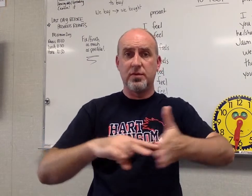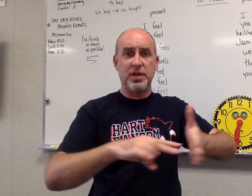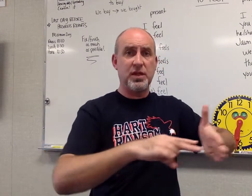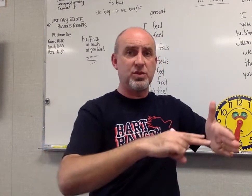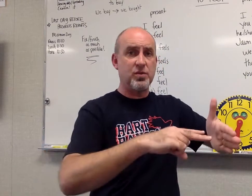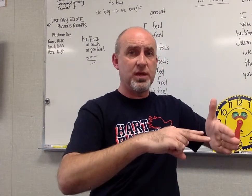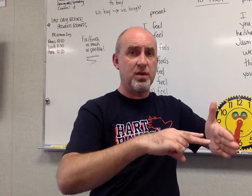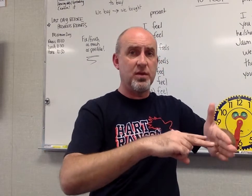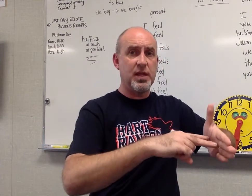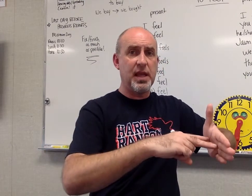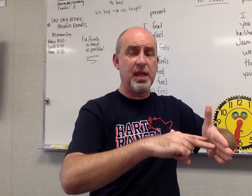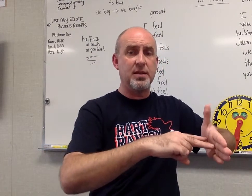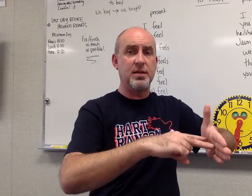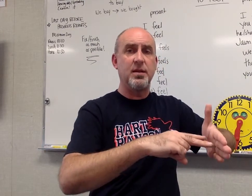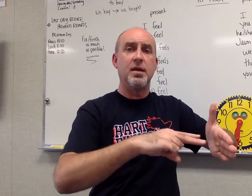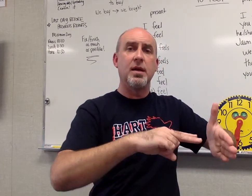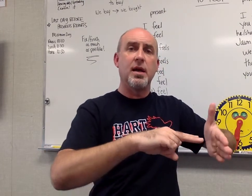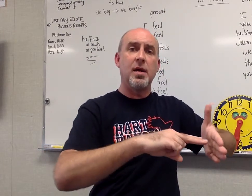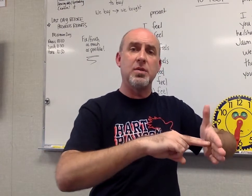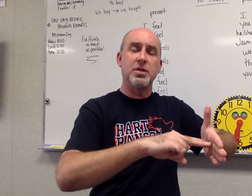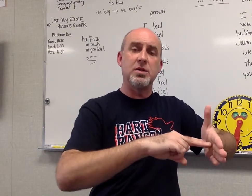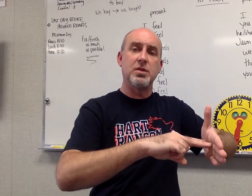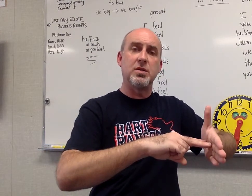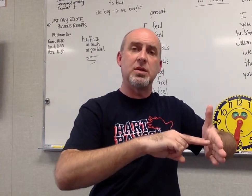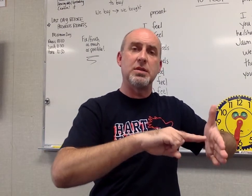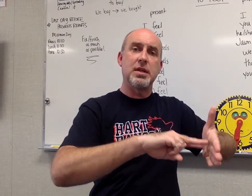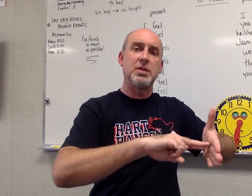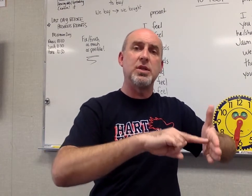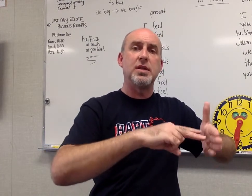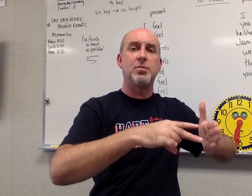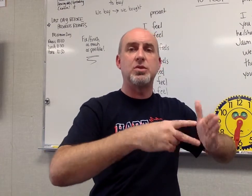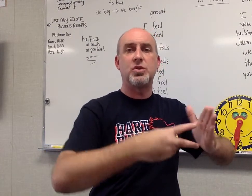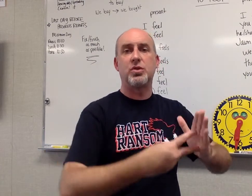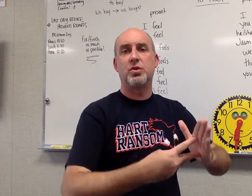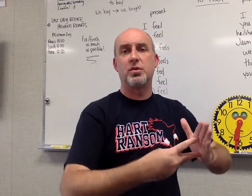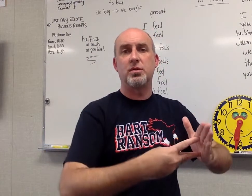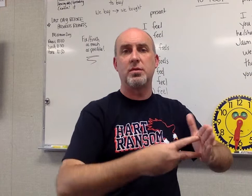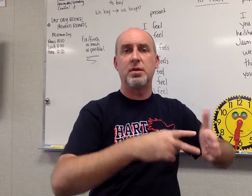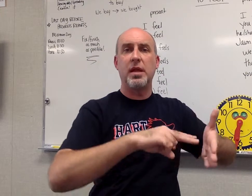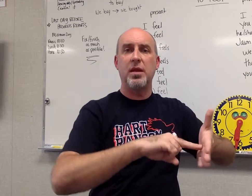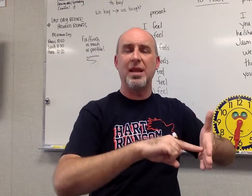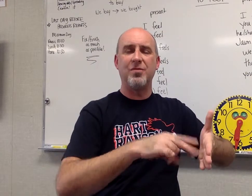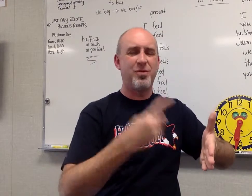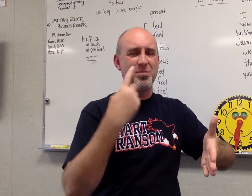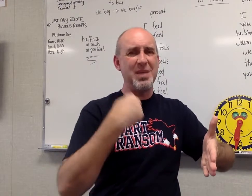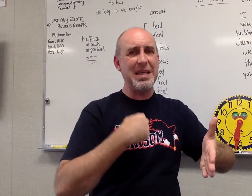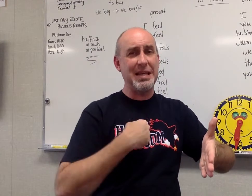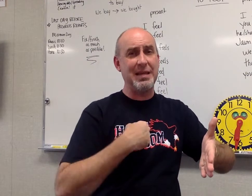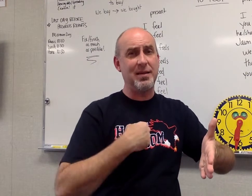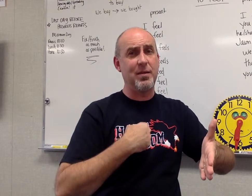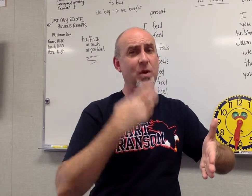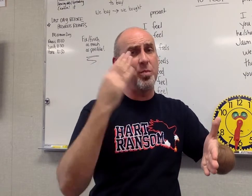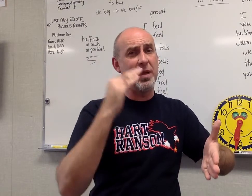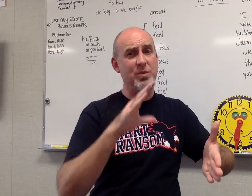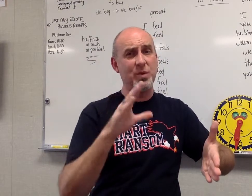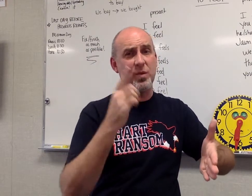I've touched right here on the hand, I'm going to touch and then I'm going to turn. And for me, I'm hoping I'm doing it